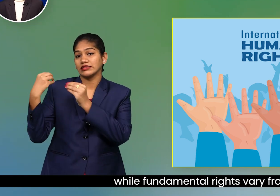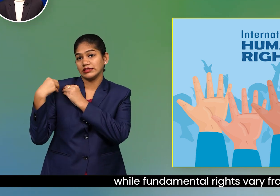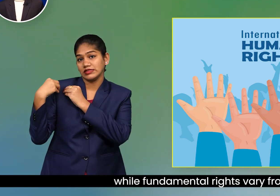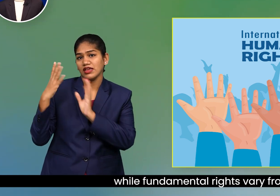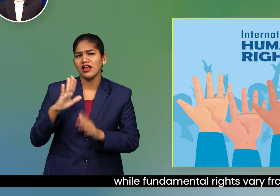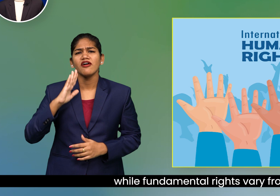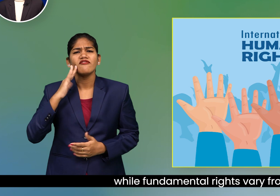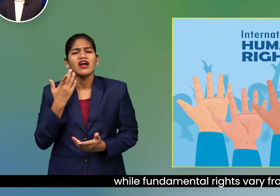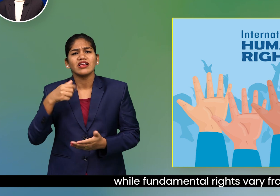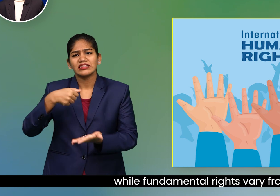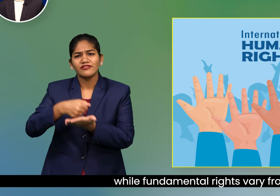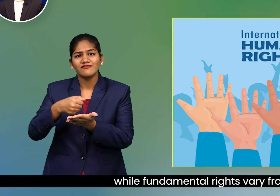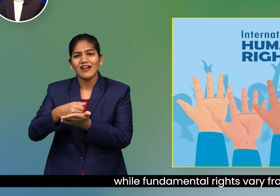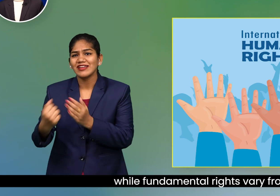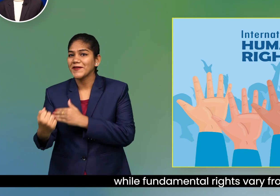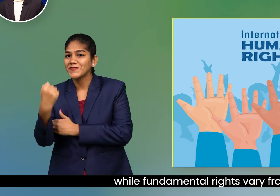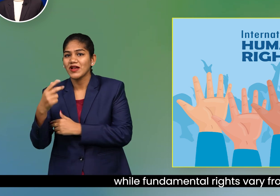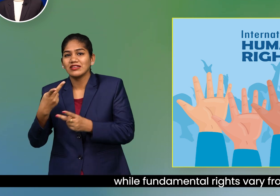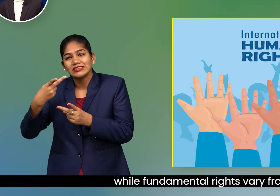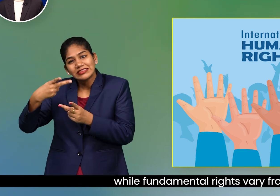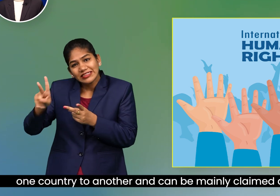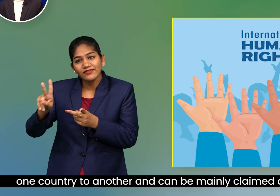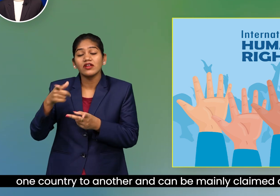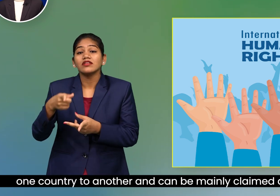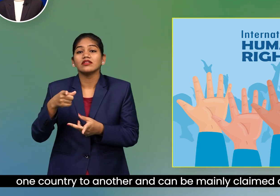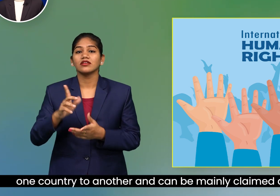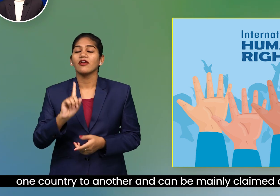rights vary from one country to